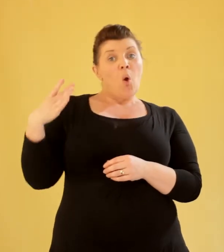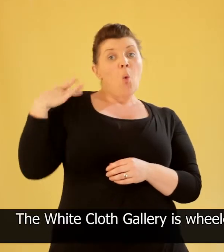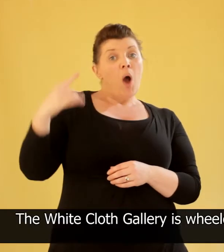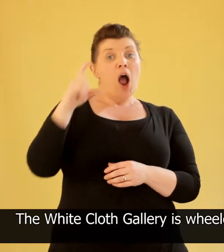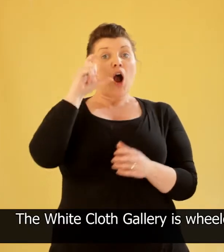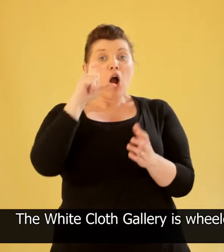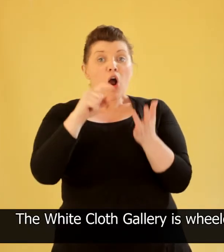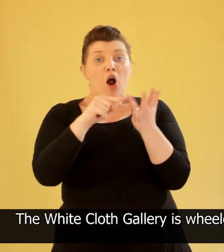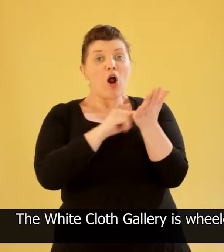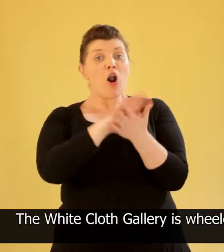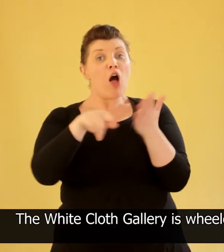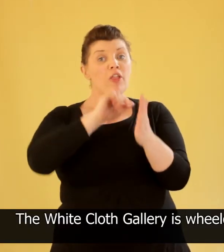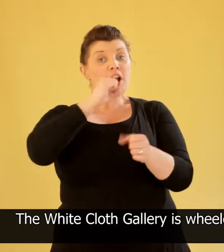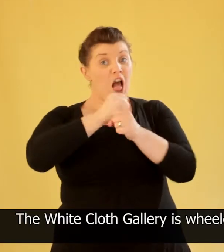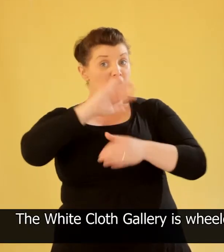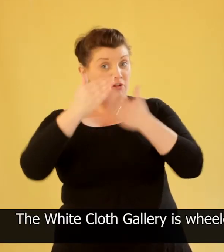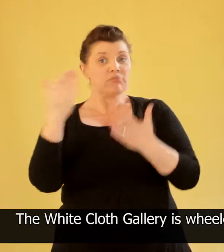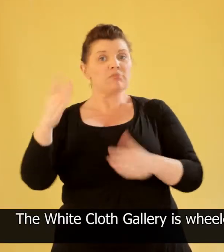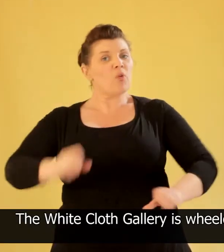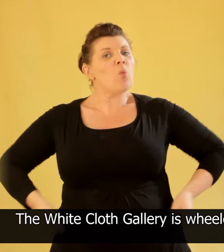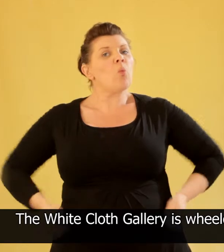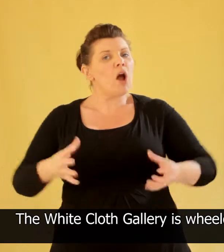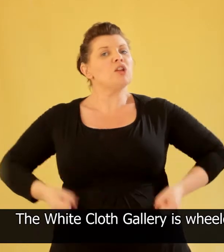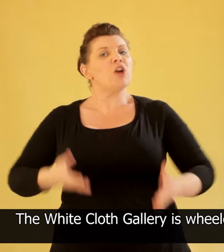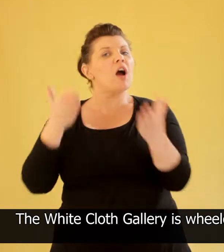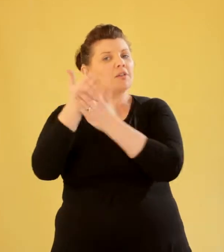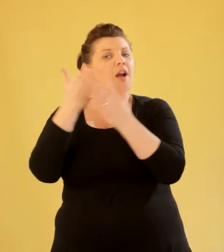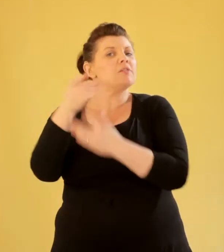The White Cloth Gallery is wheelchair accessible.